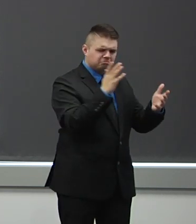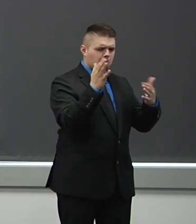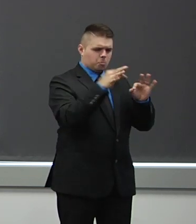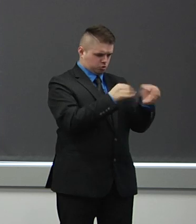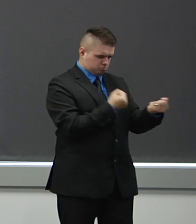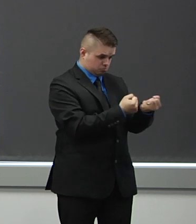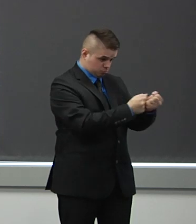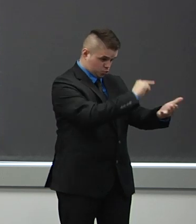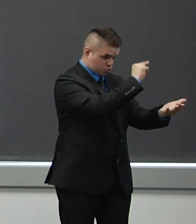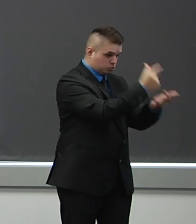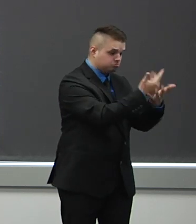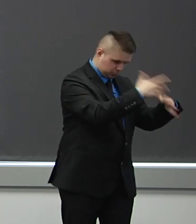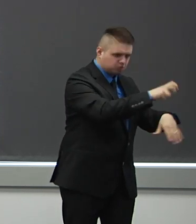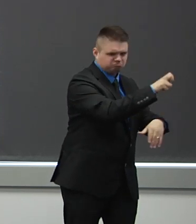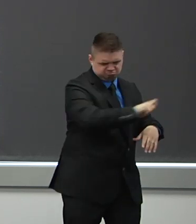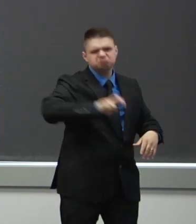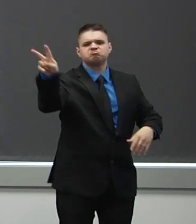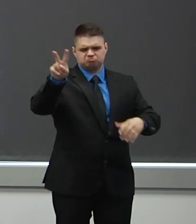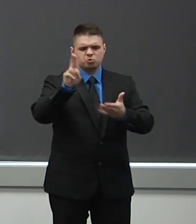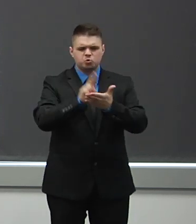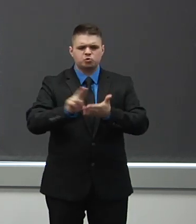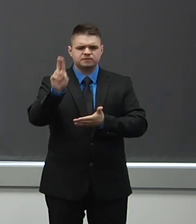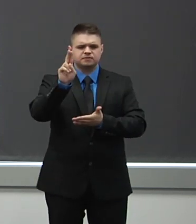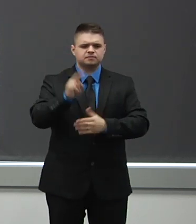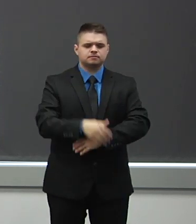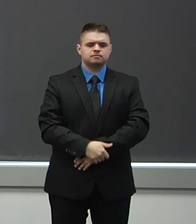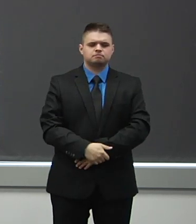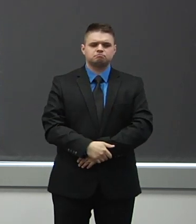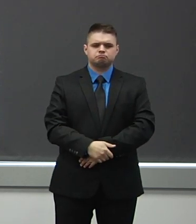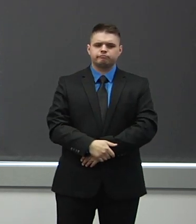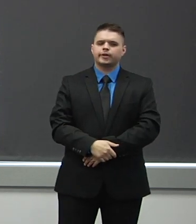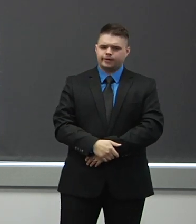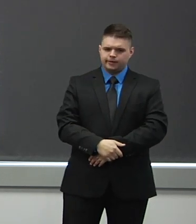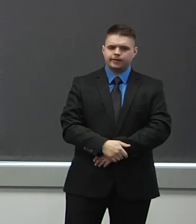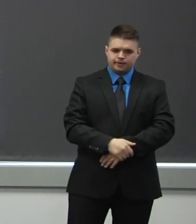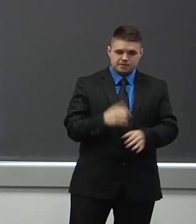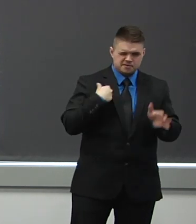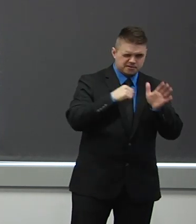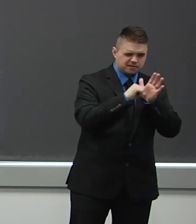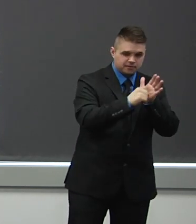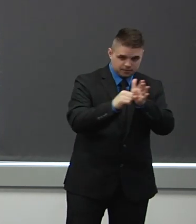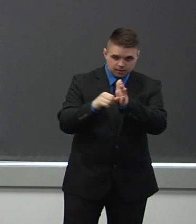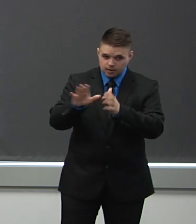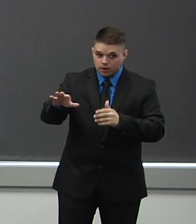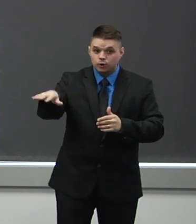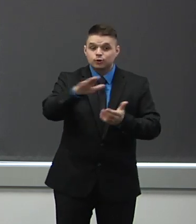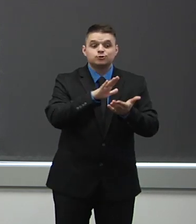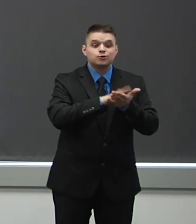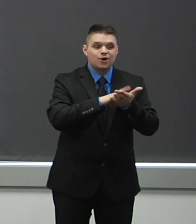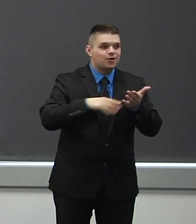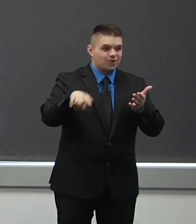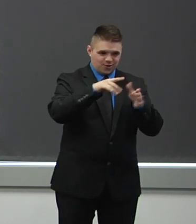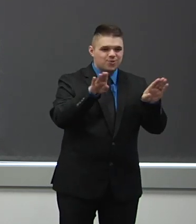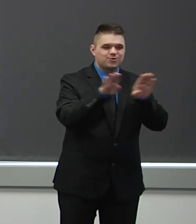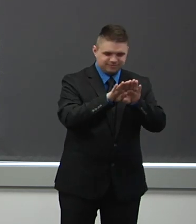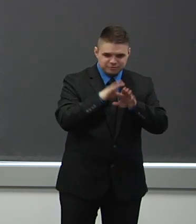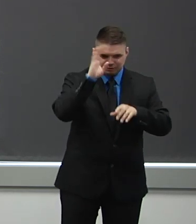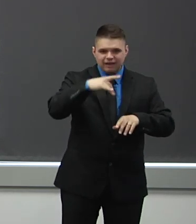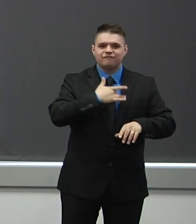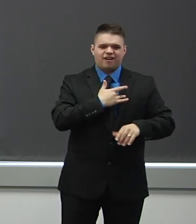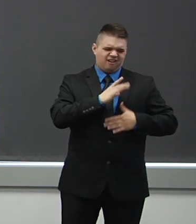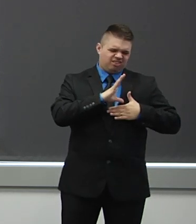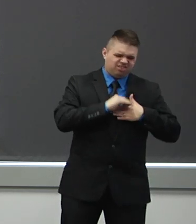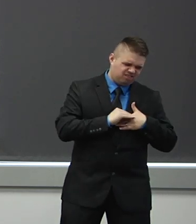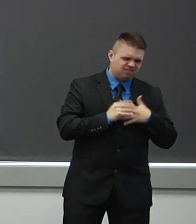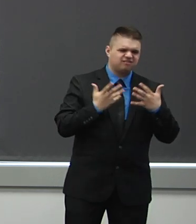So again, I know that schools closing for the remainder of the year is not the news that you had hoped